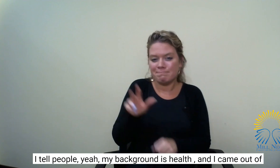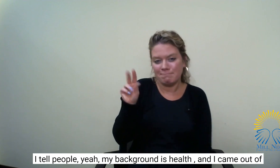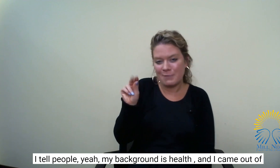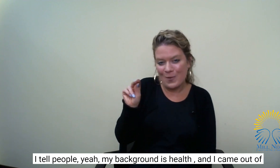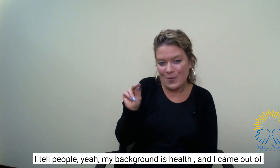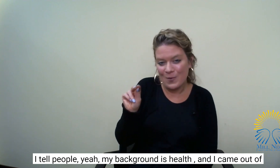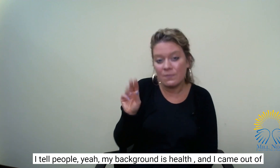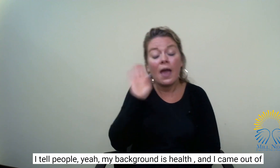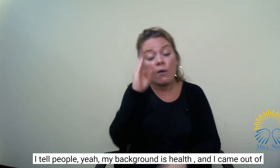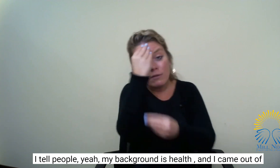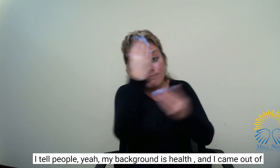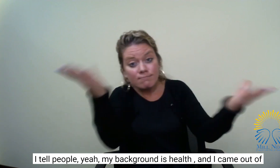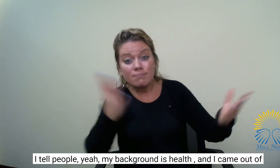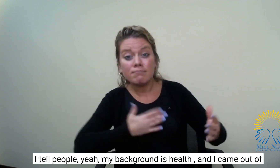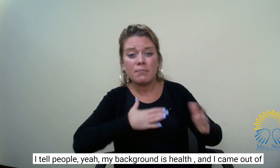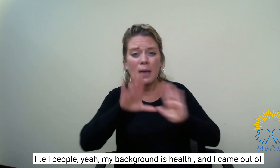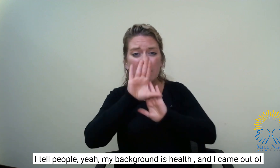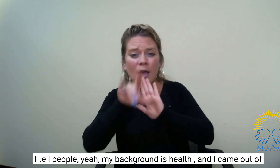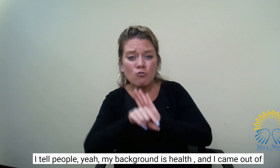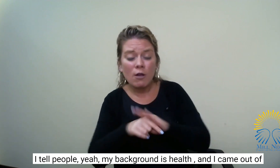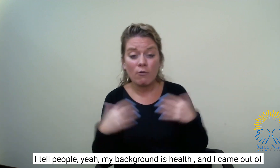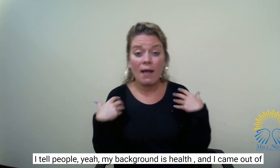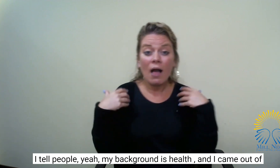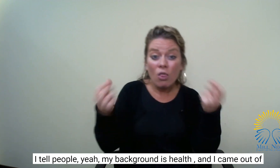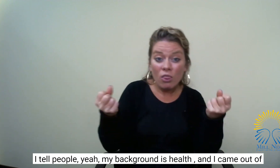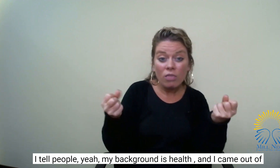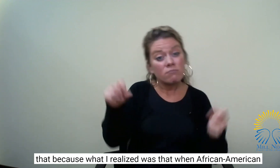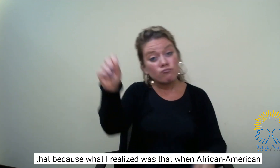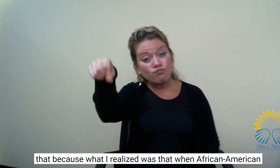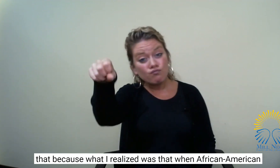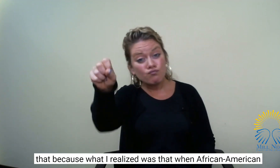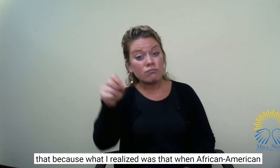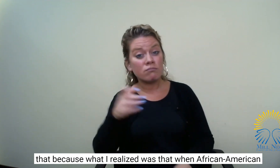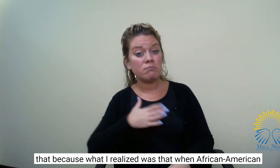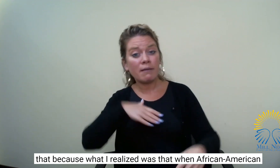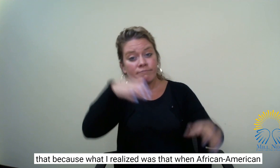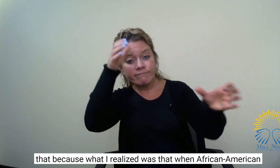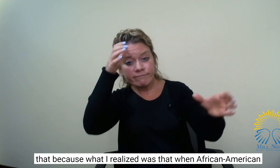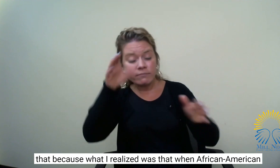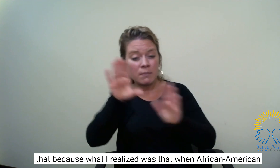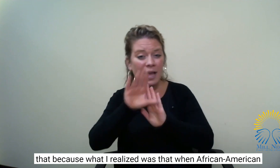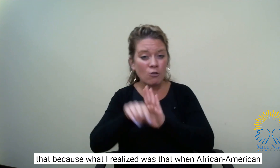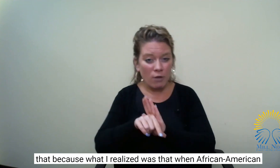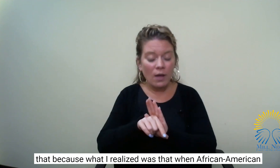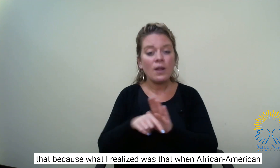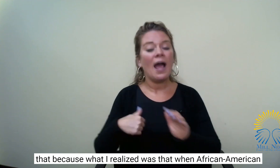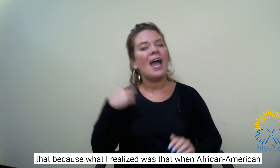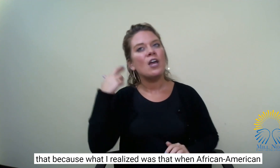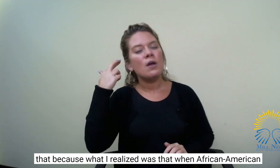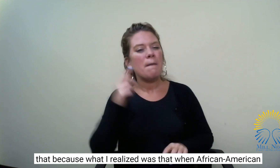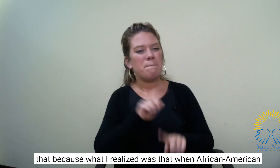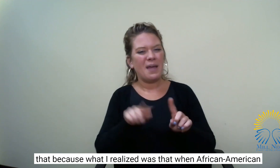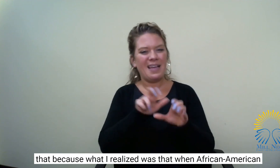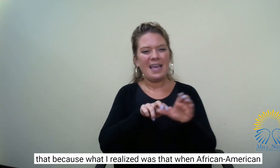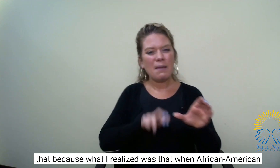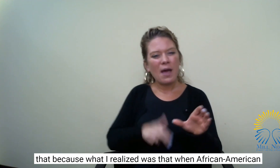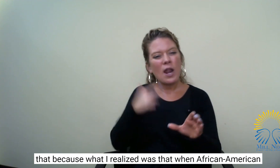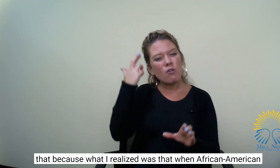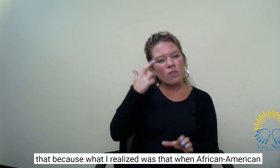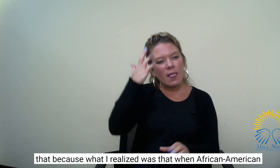my background is health, and I came out of that because what I realized was that when African American